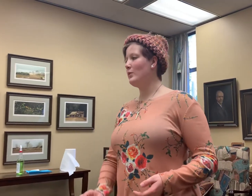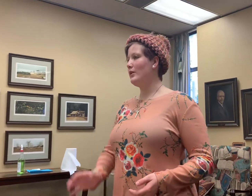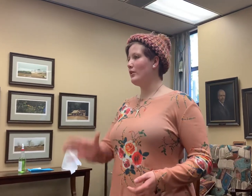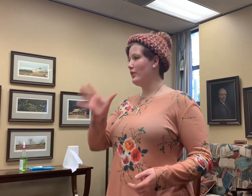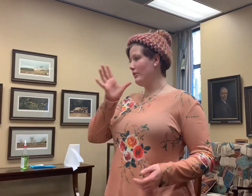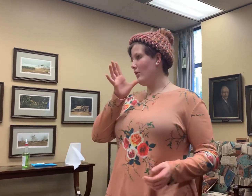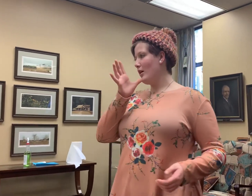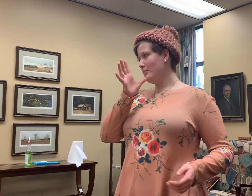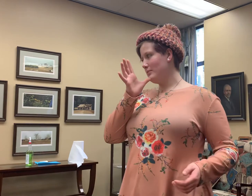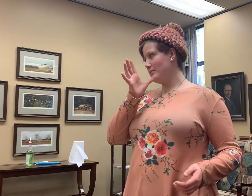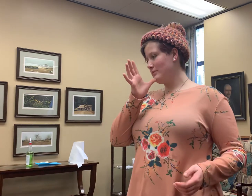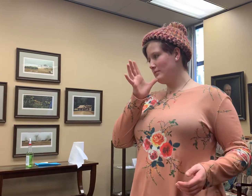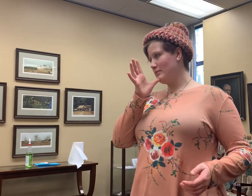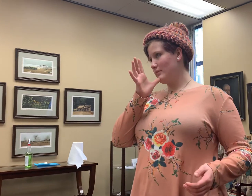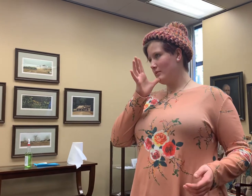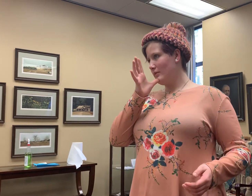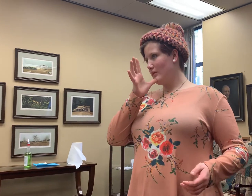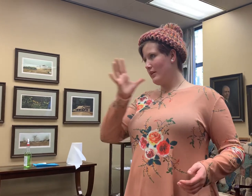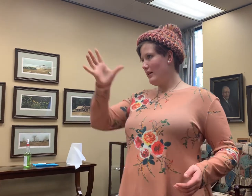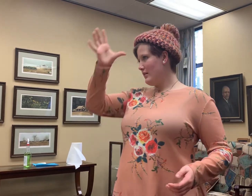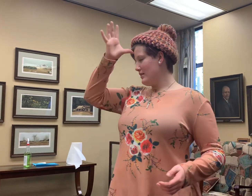learned mom and dad,